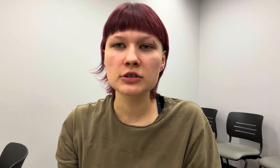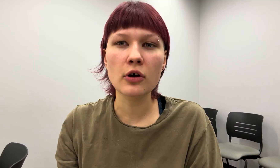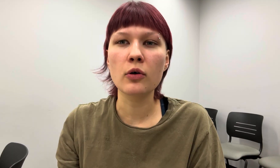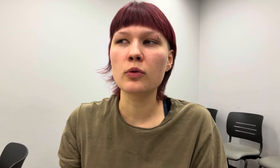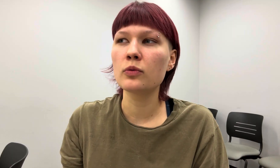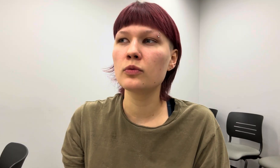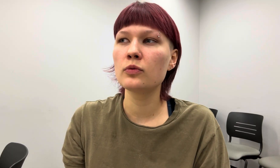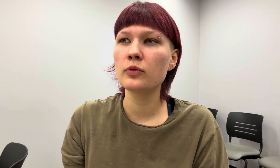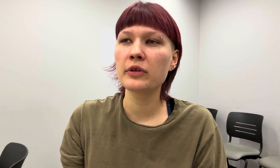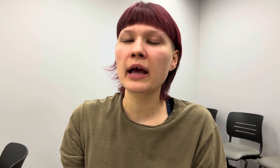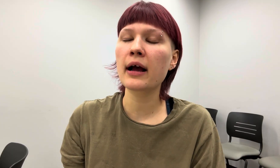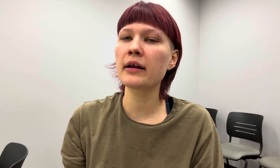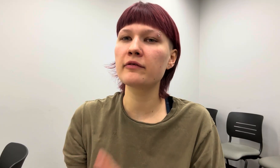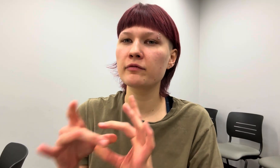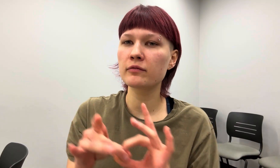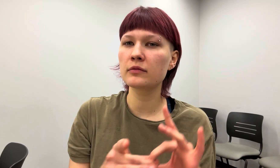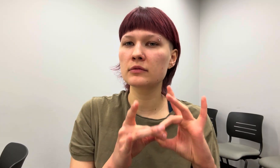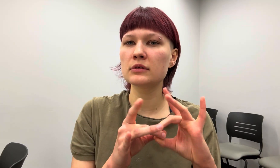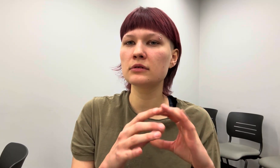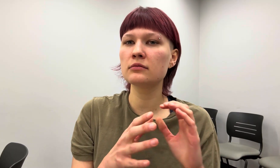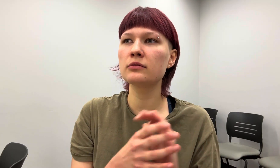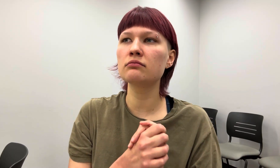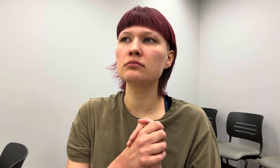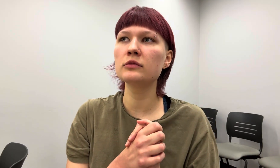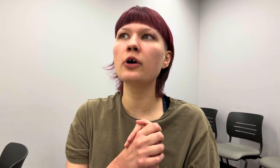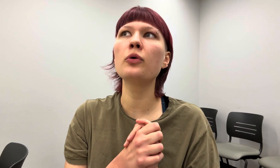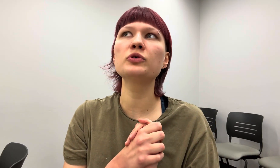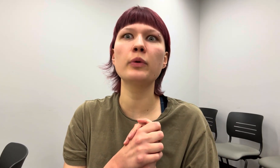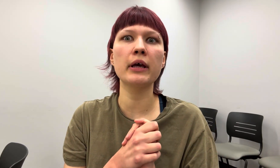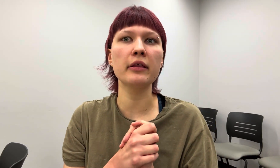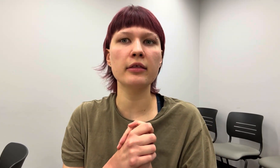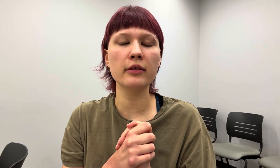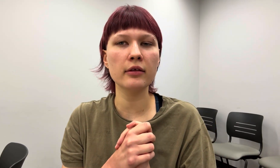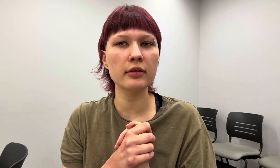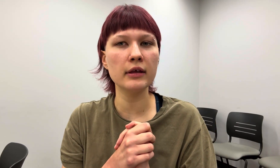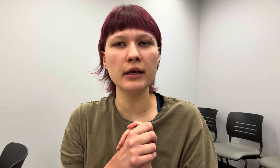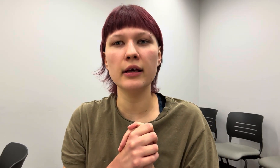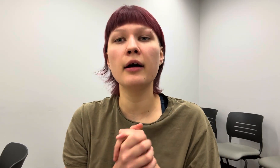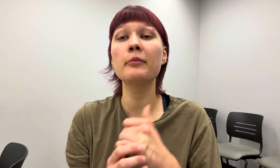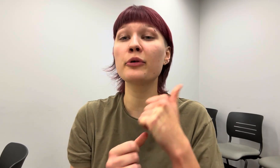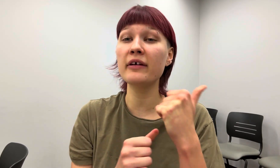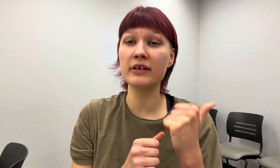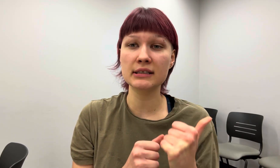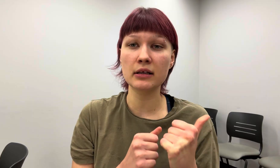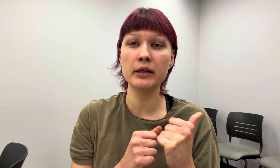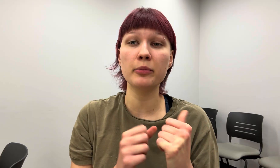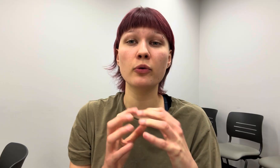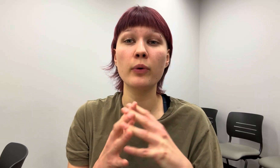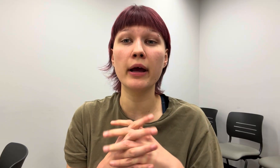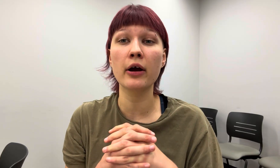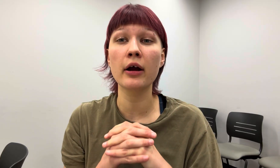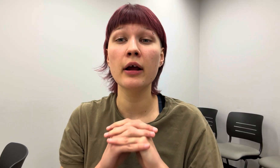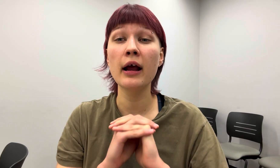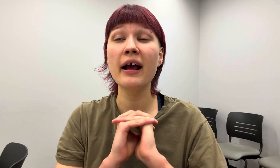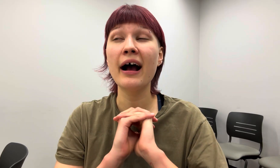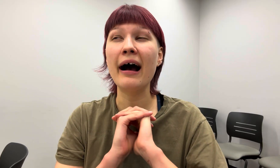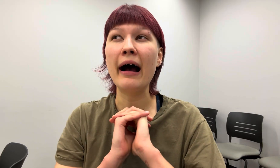So that kind of goes with the previous clip where I